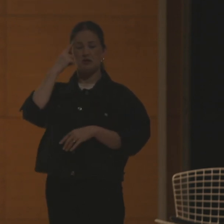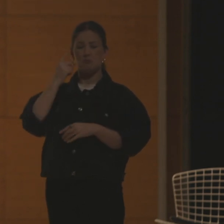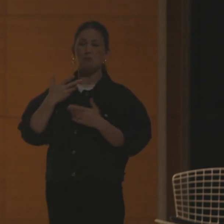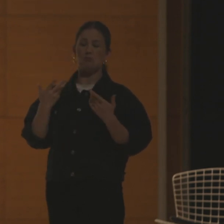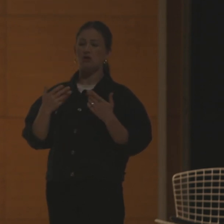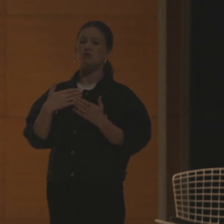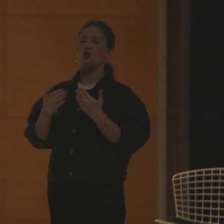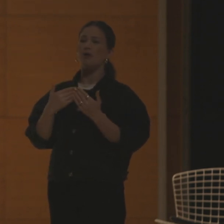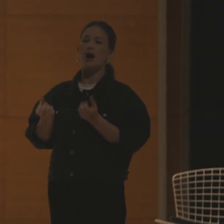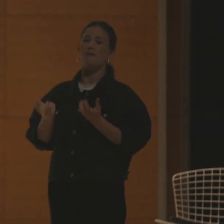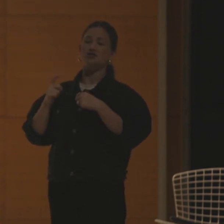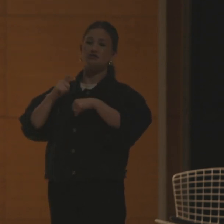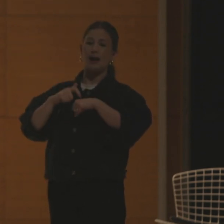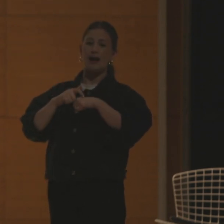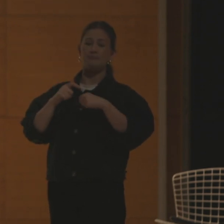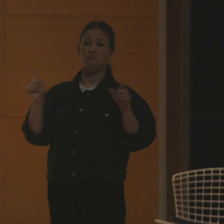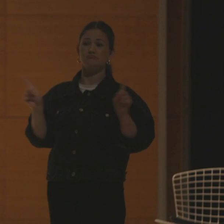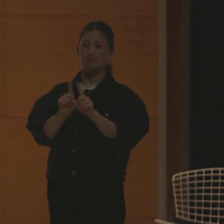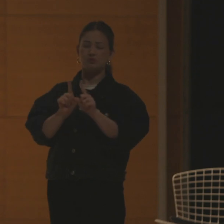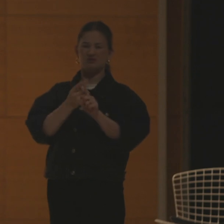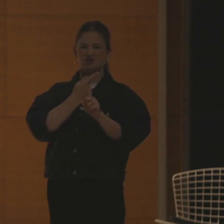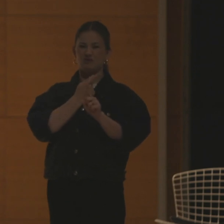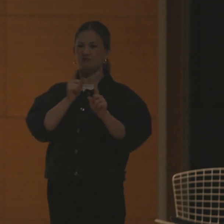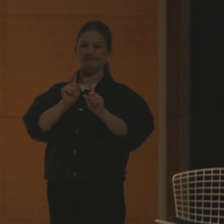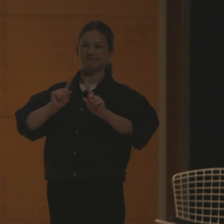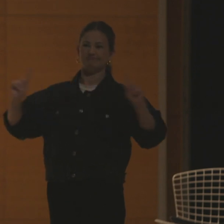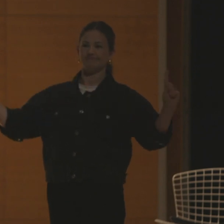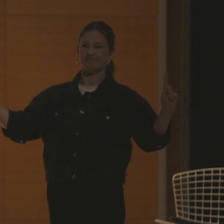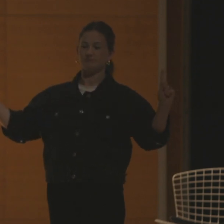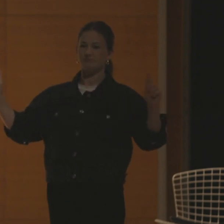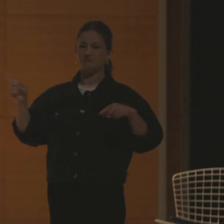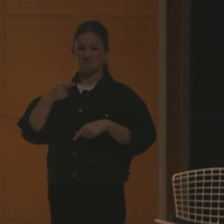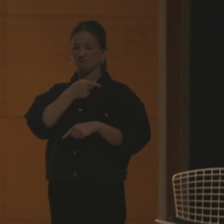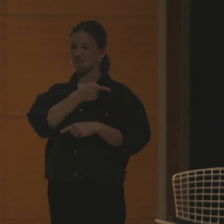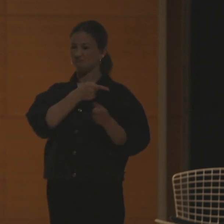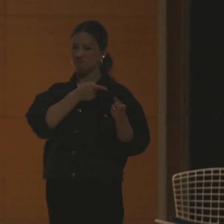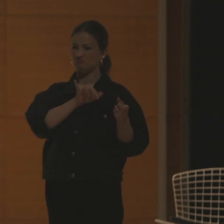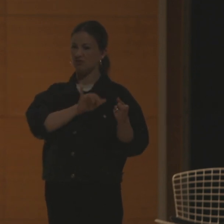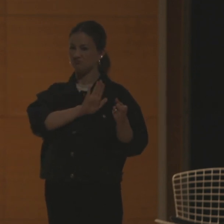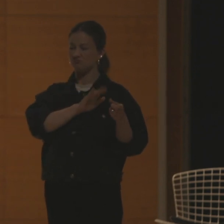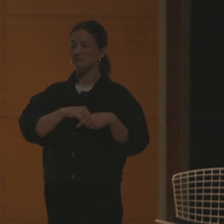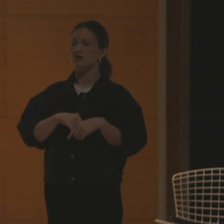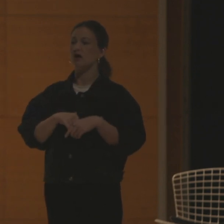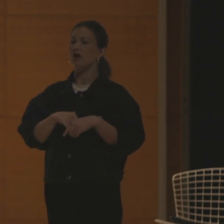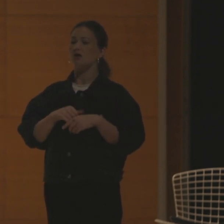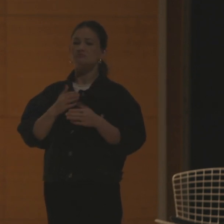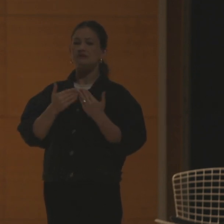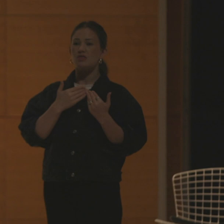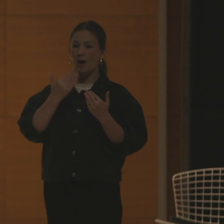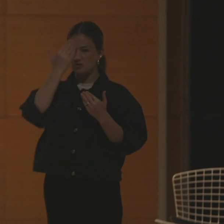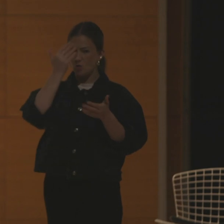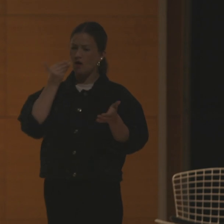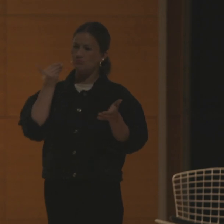much time we'd spent together, we were as distant as stars. She was like anyone you loved in that way. The more intimately you knew her, the more closely